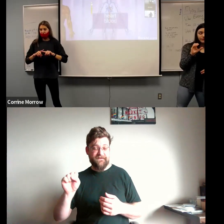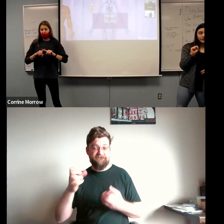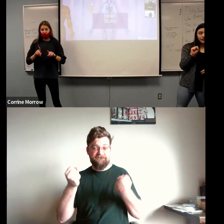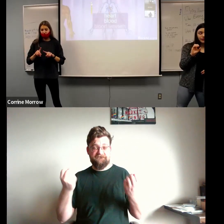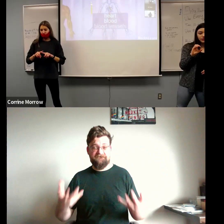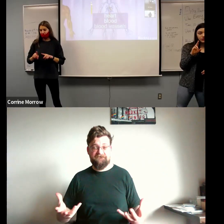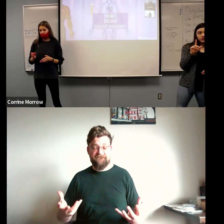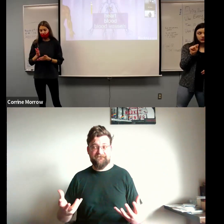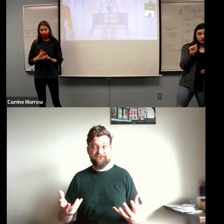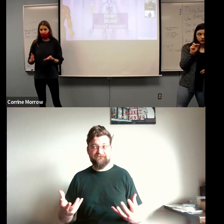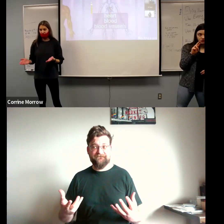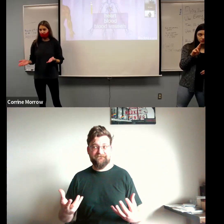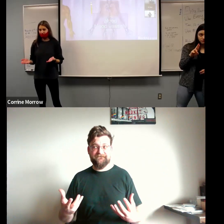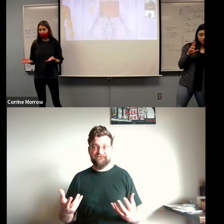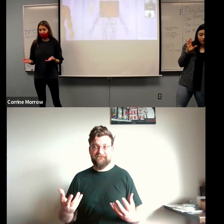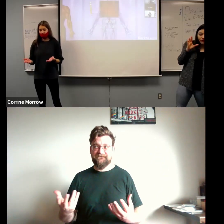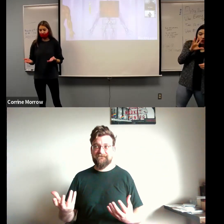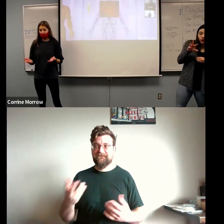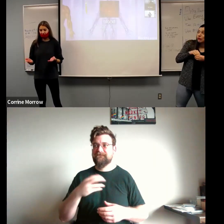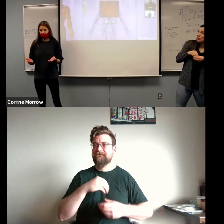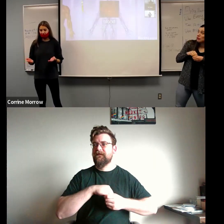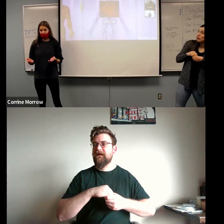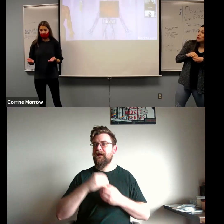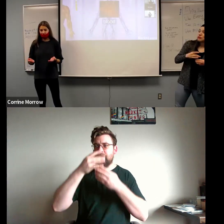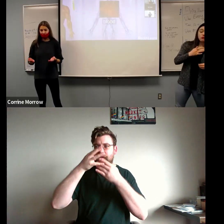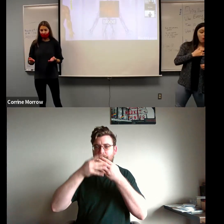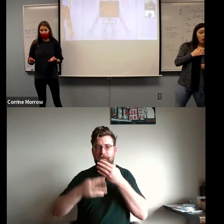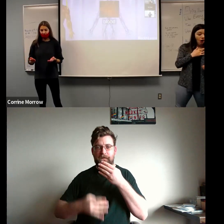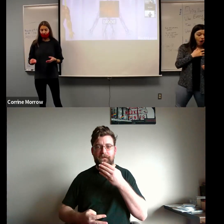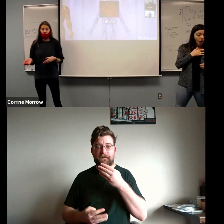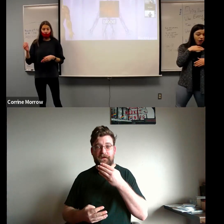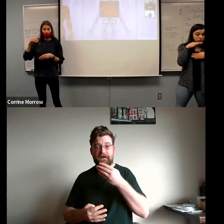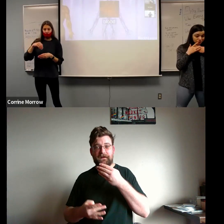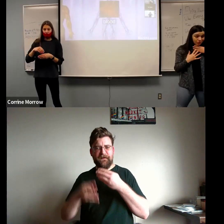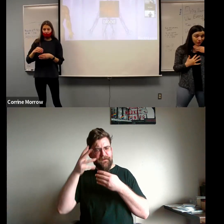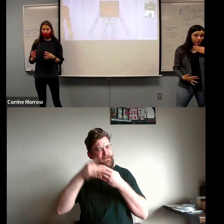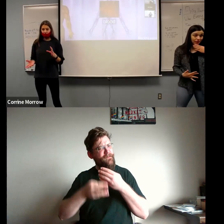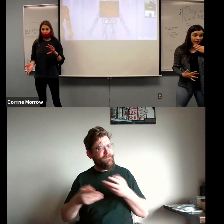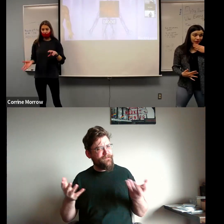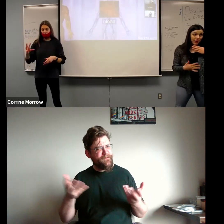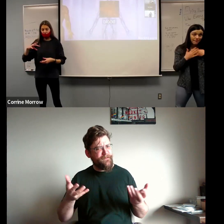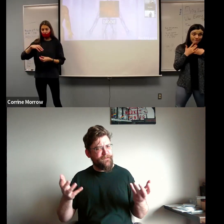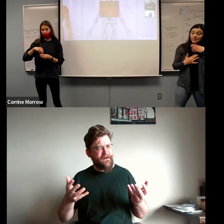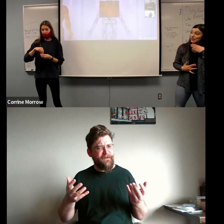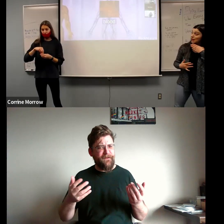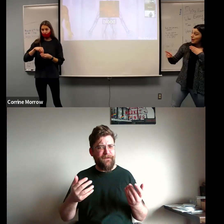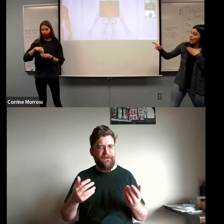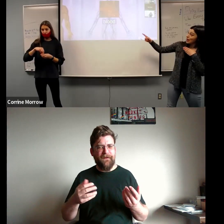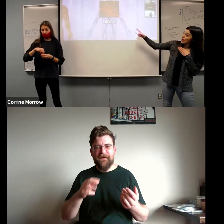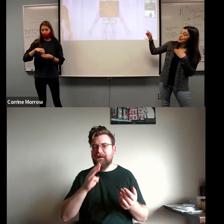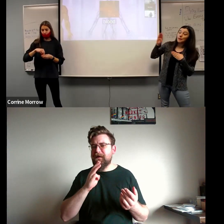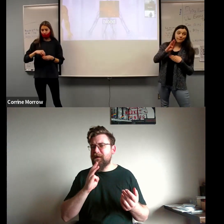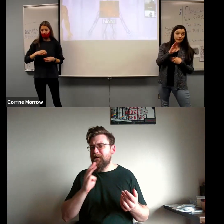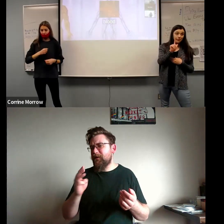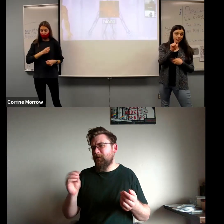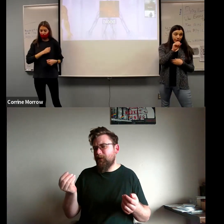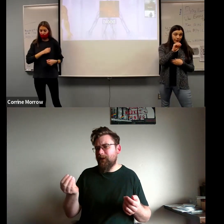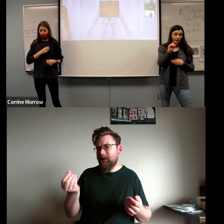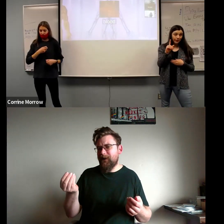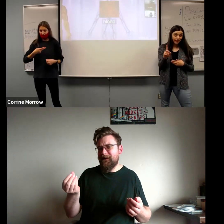and blood vessels. Blood is the fluid that circulates around the body, bringing to your cells the nutrients and gases